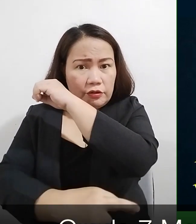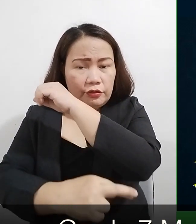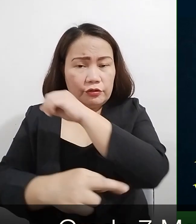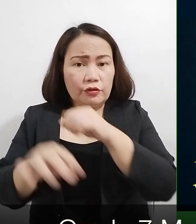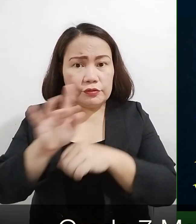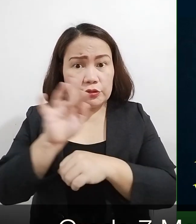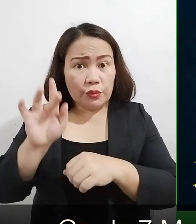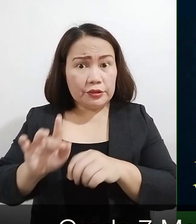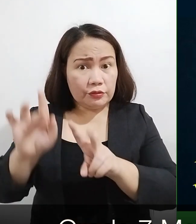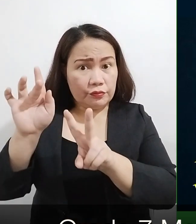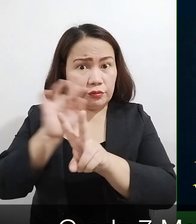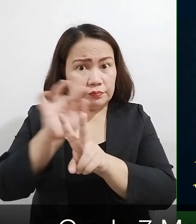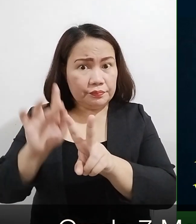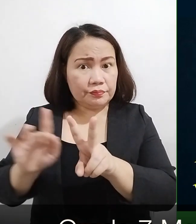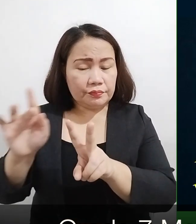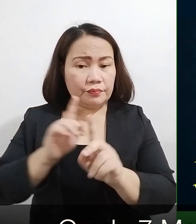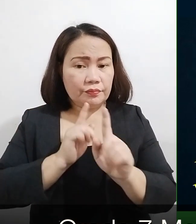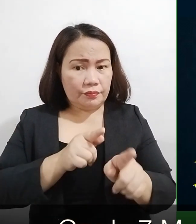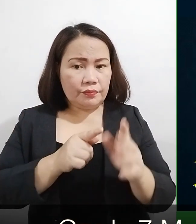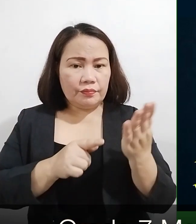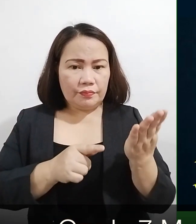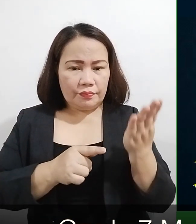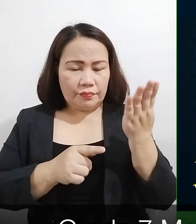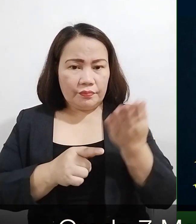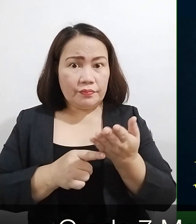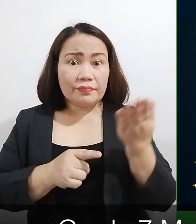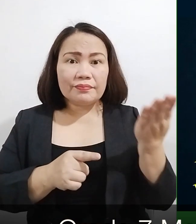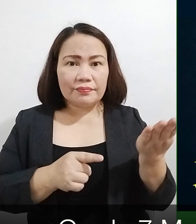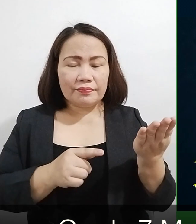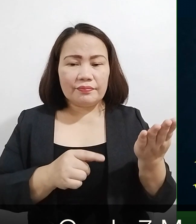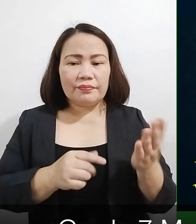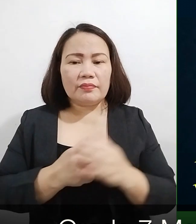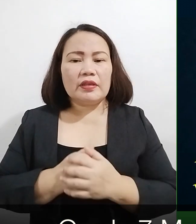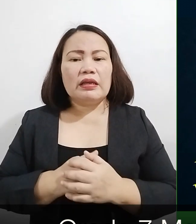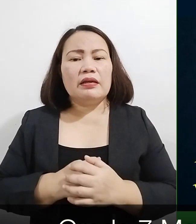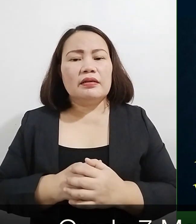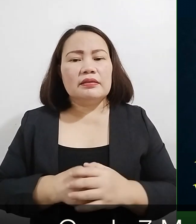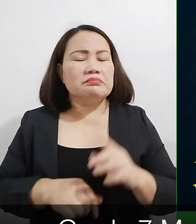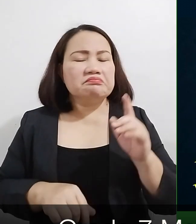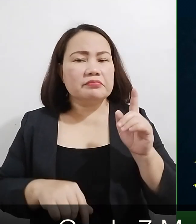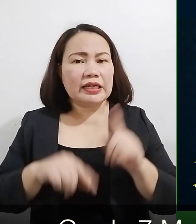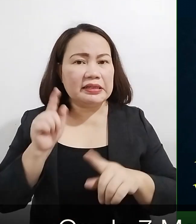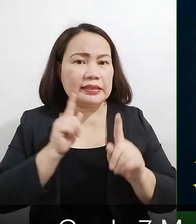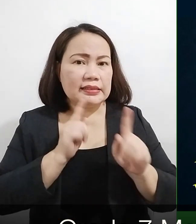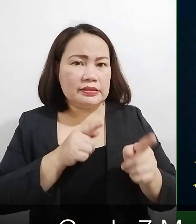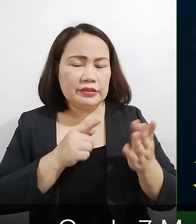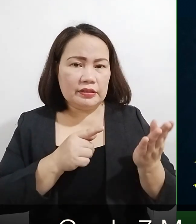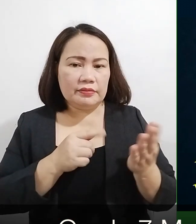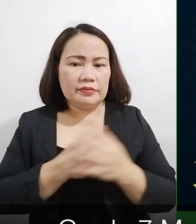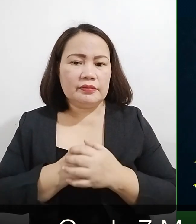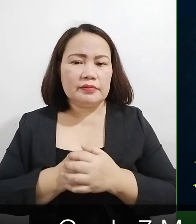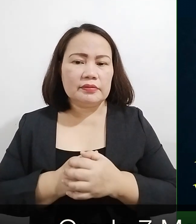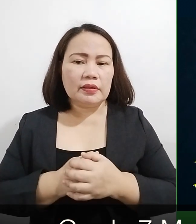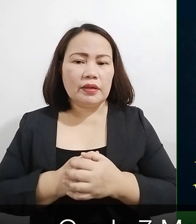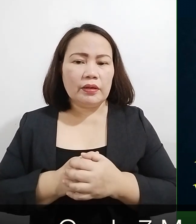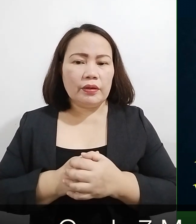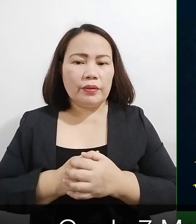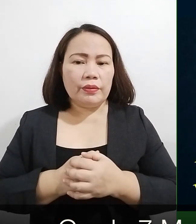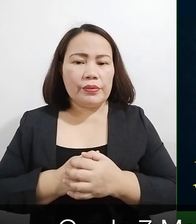root of square root of 2? So, ang lalabas ito. So, hindi naman natin to pwedeng ibigay.